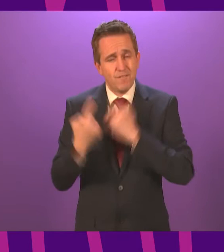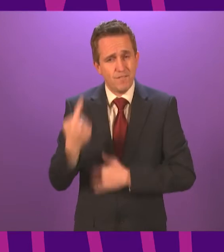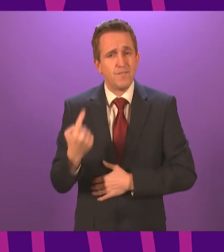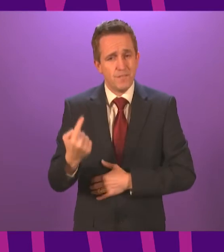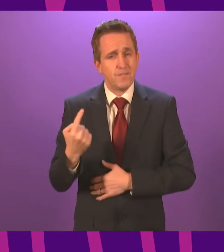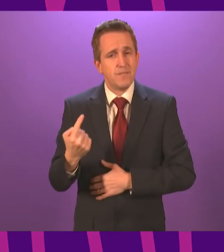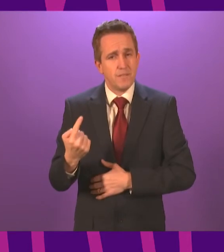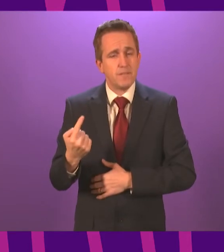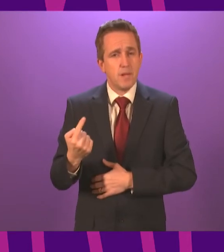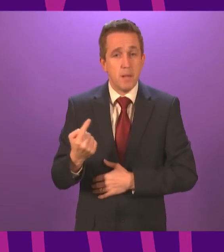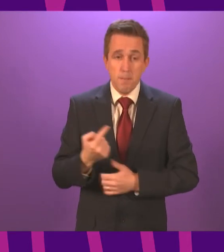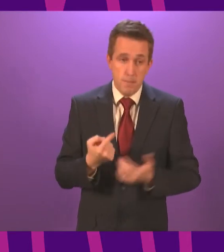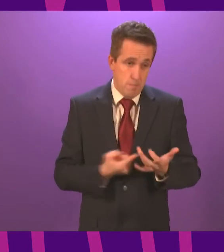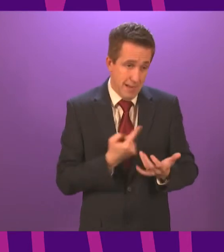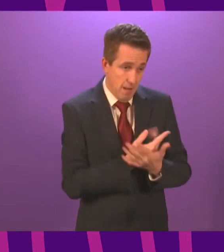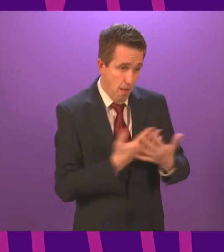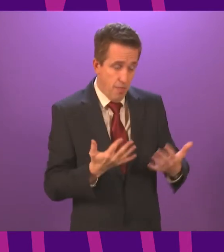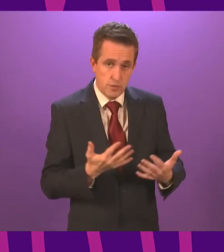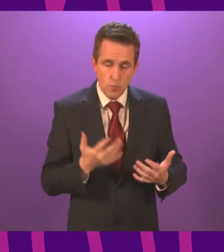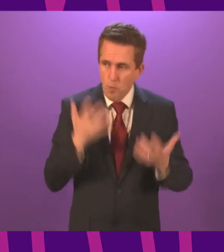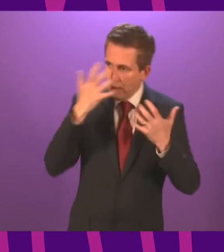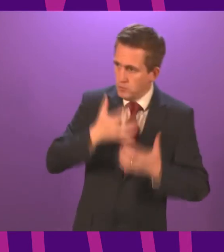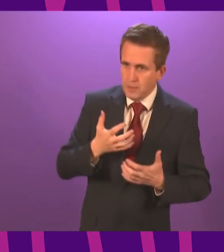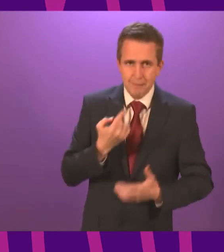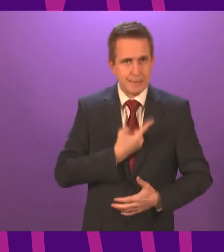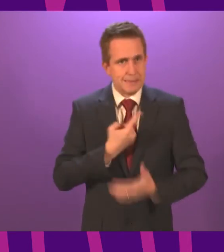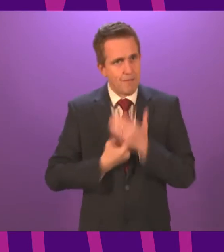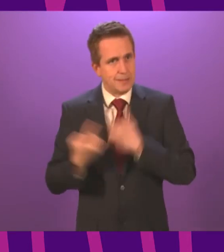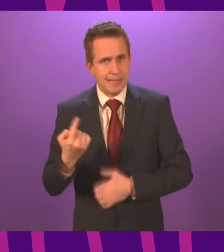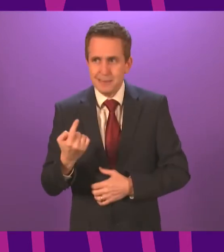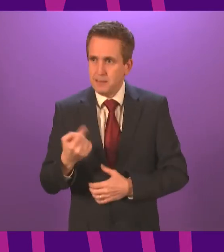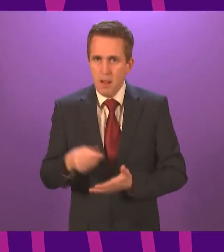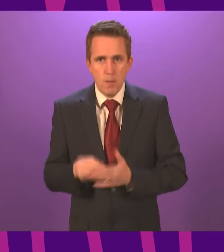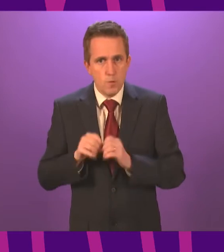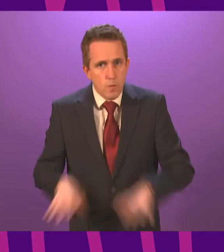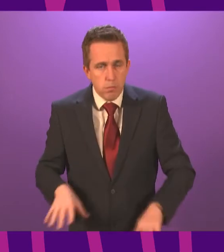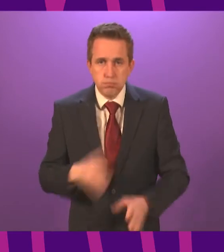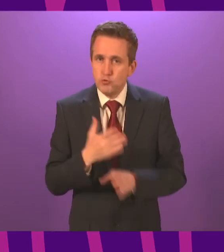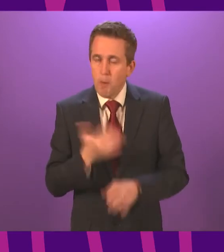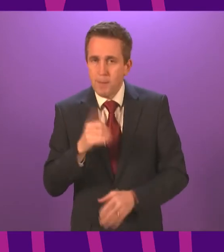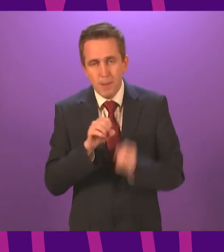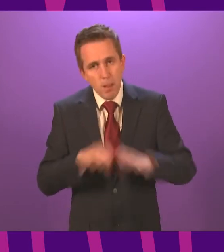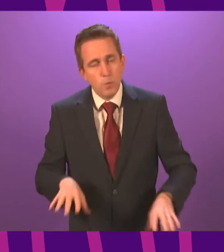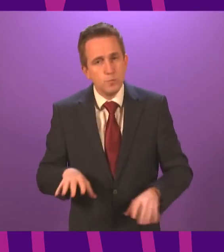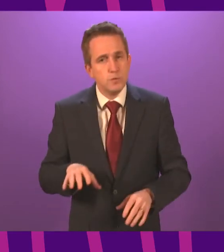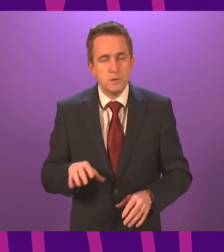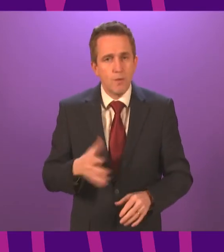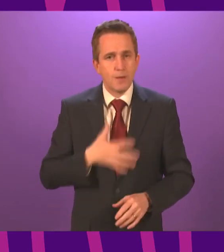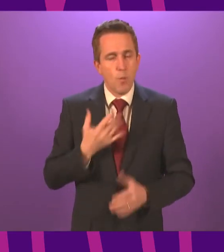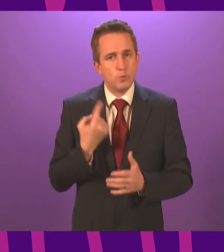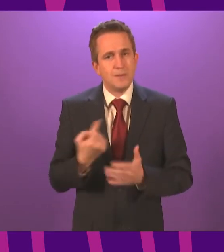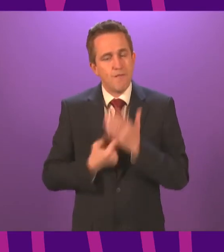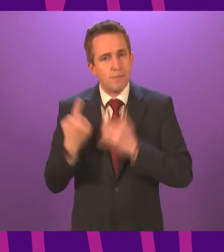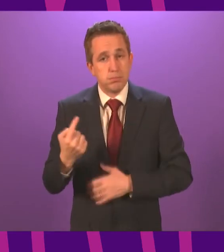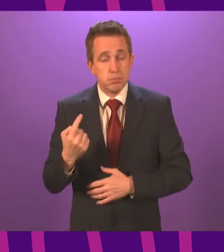others concerned not just at the immediate financial cost, but the risk of losing their job and income for the long term. And the barriers are not